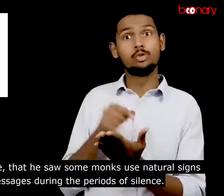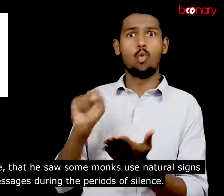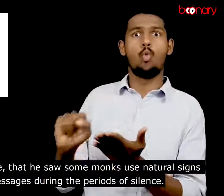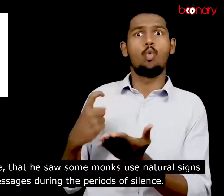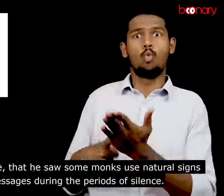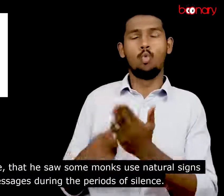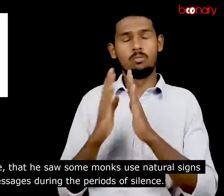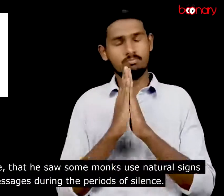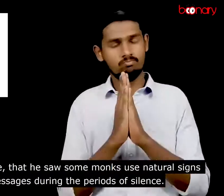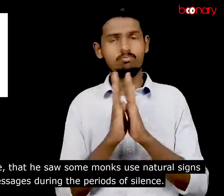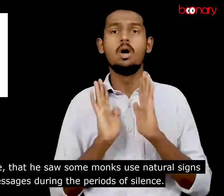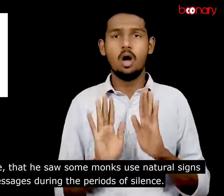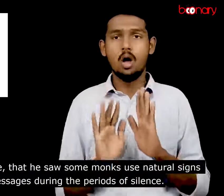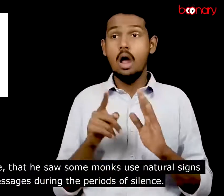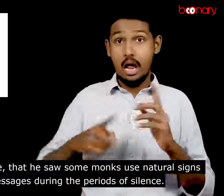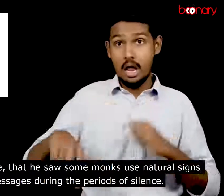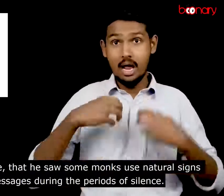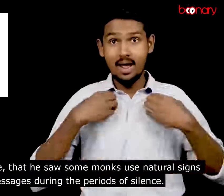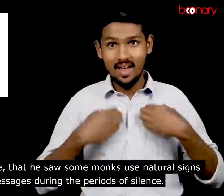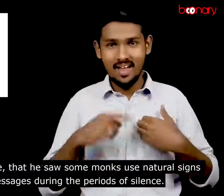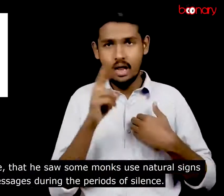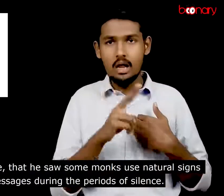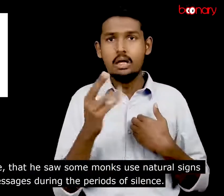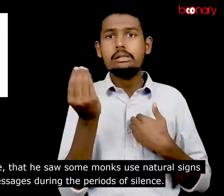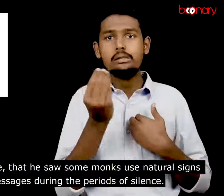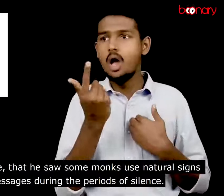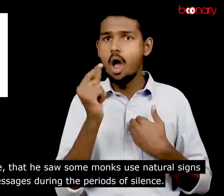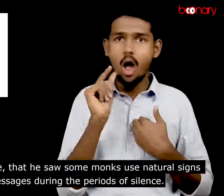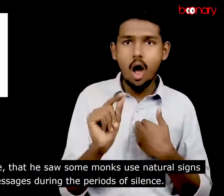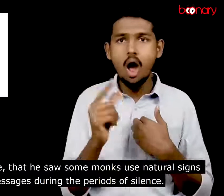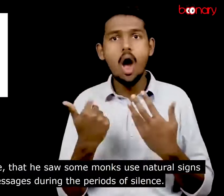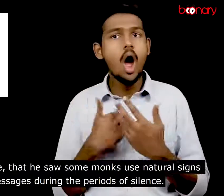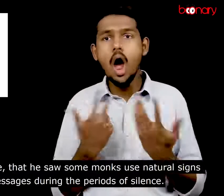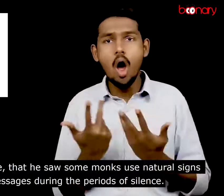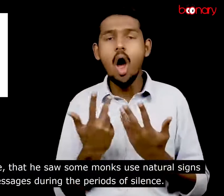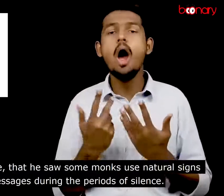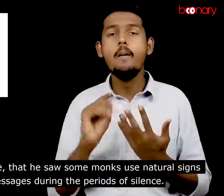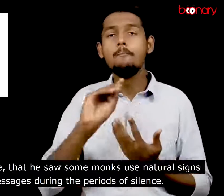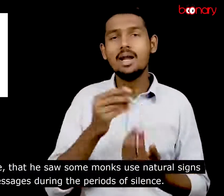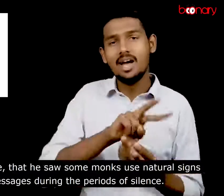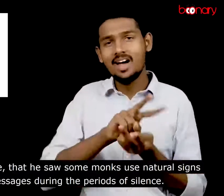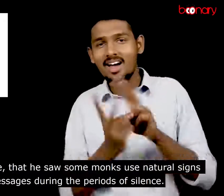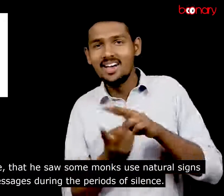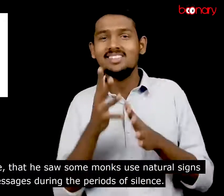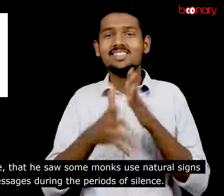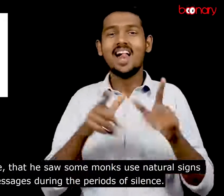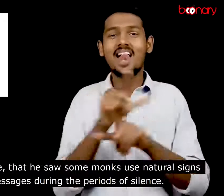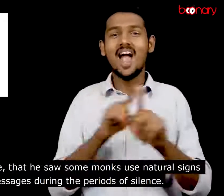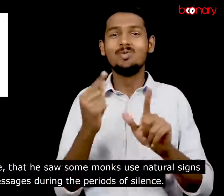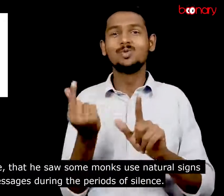was at that time that he saw some monks use natural signs to